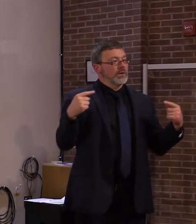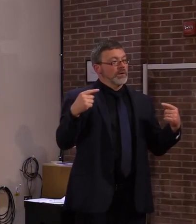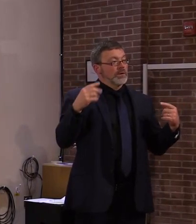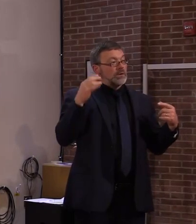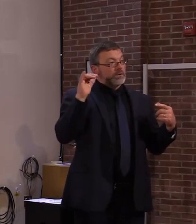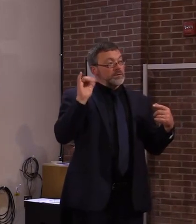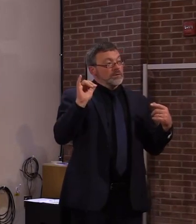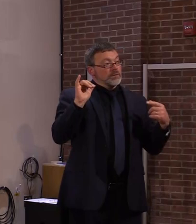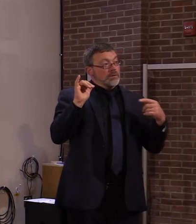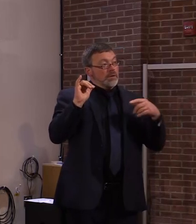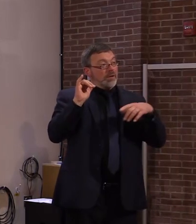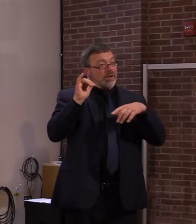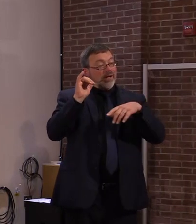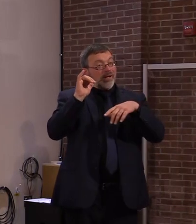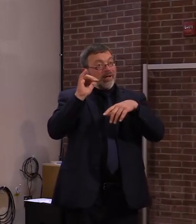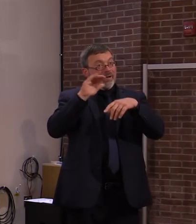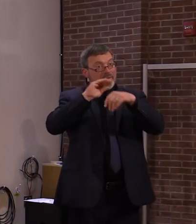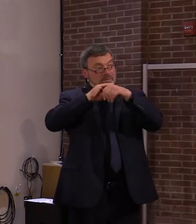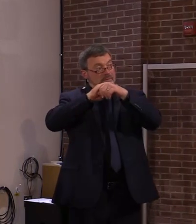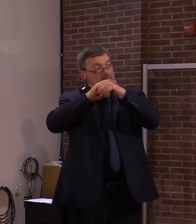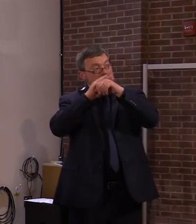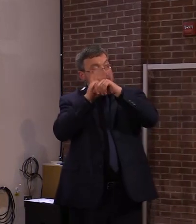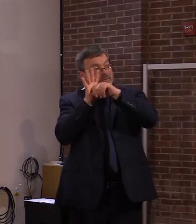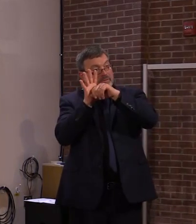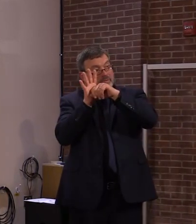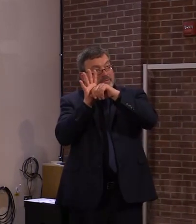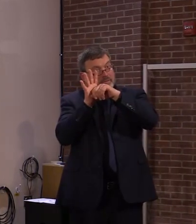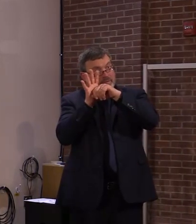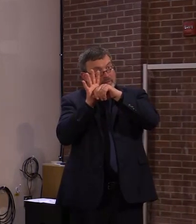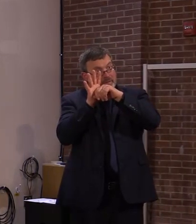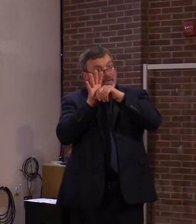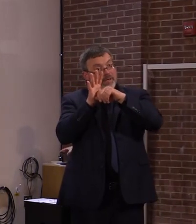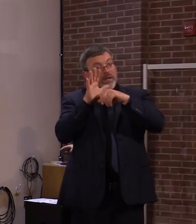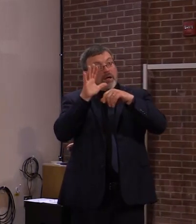2/3 to 3/4 on any given day unvaccinated people.